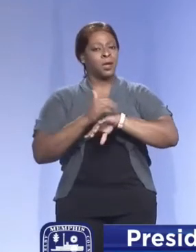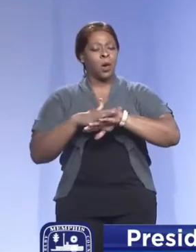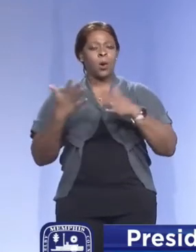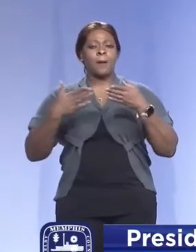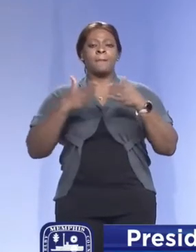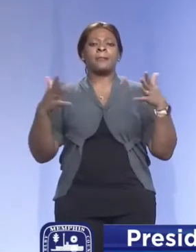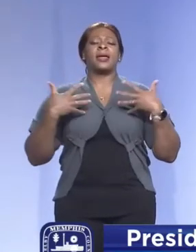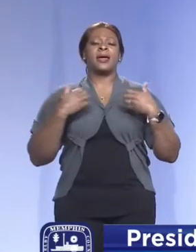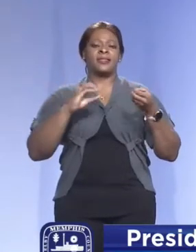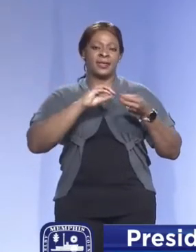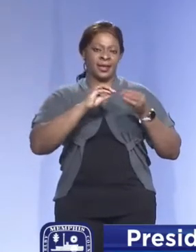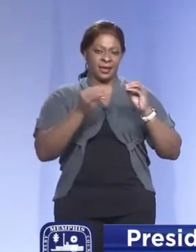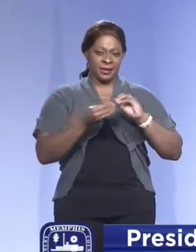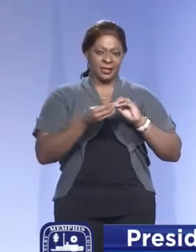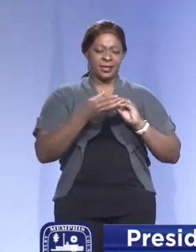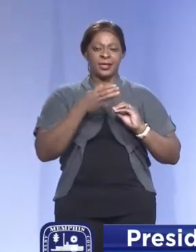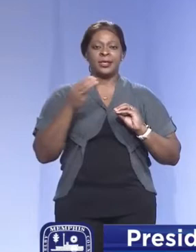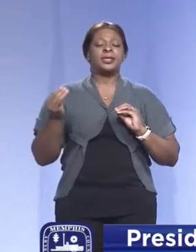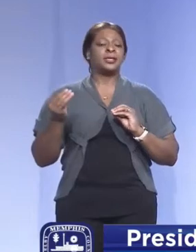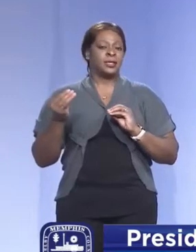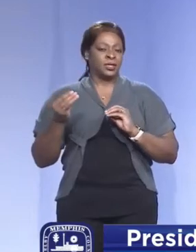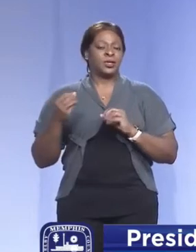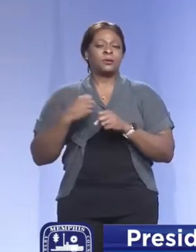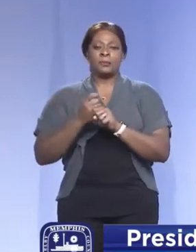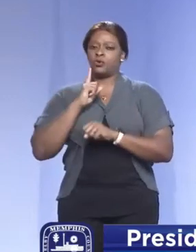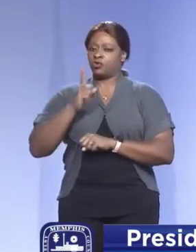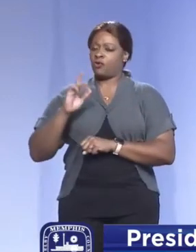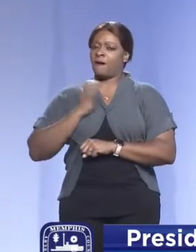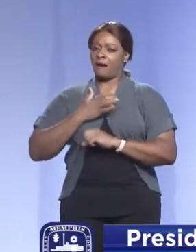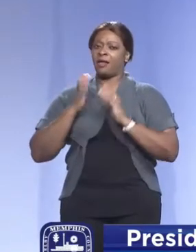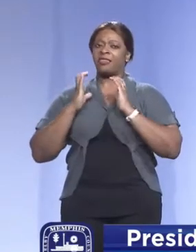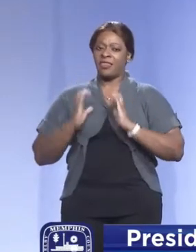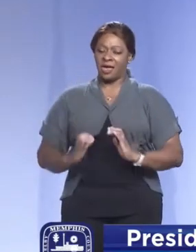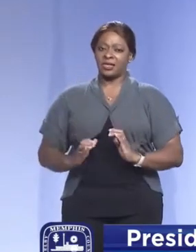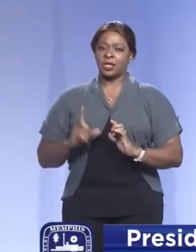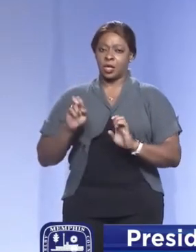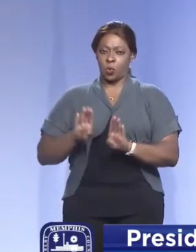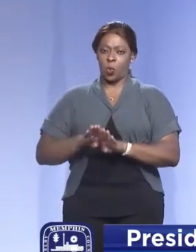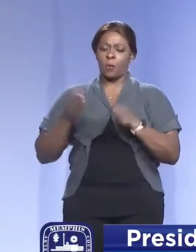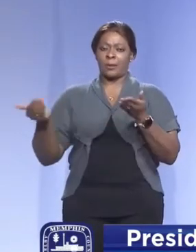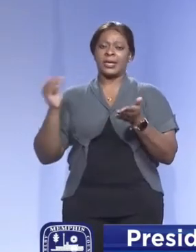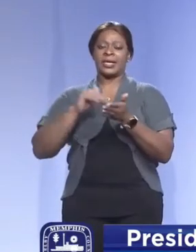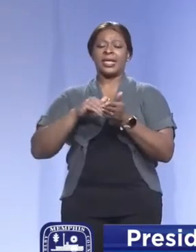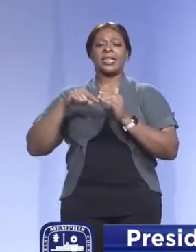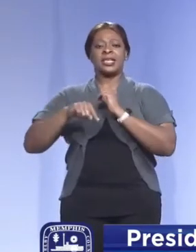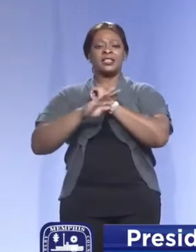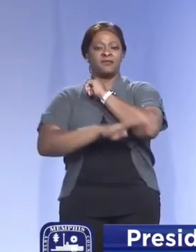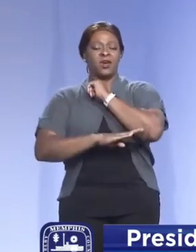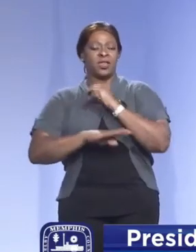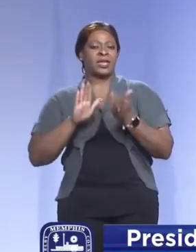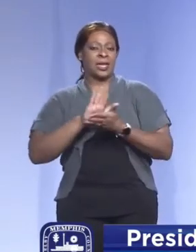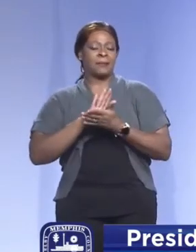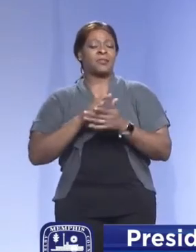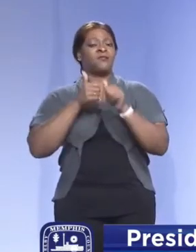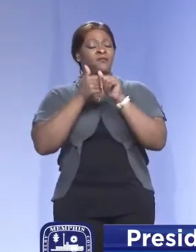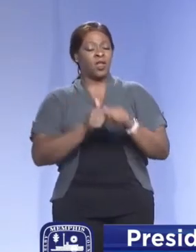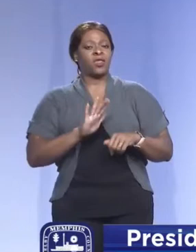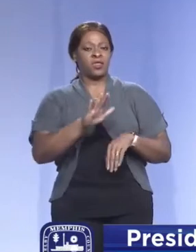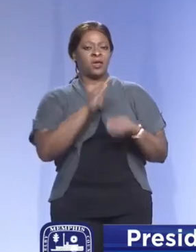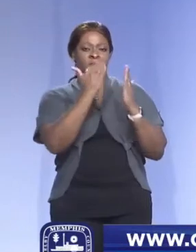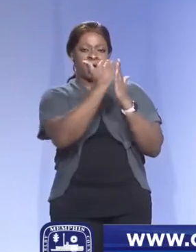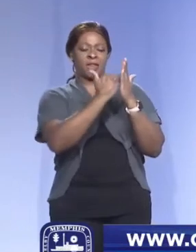health data, and in turn we've made sure that our plans for reopening the campus this fall fully comply with the guidance you